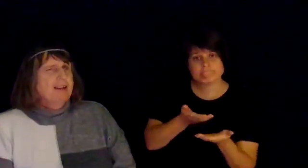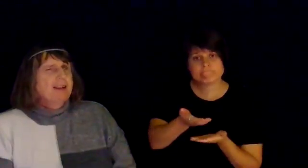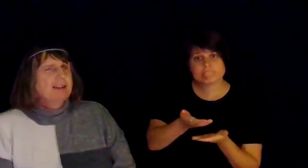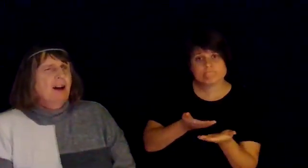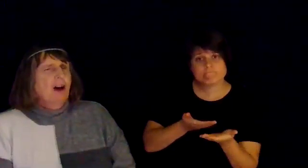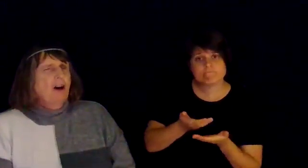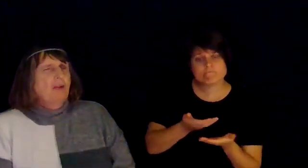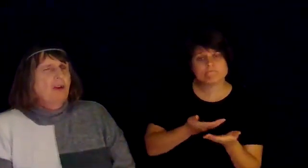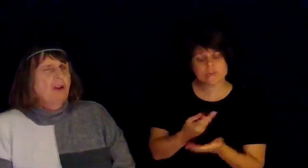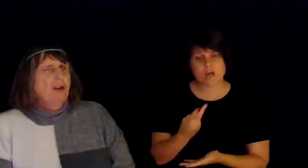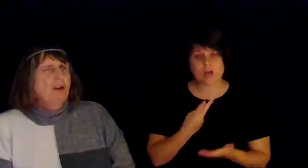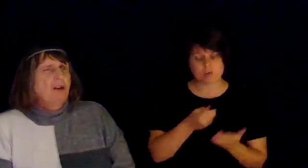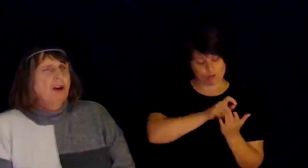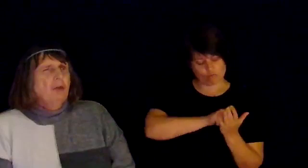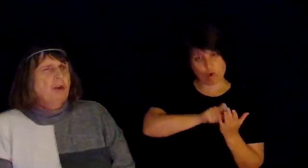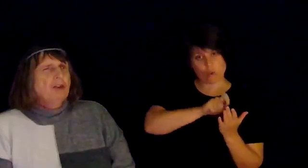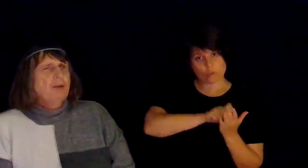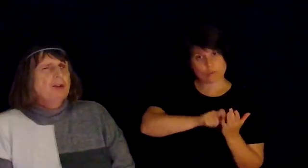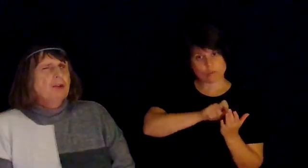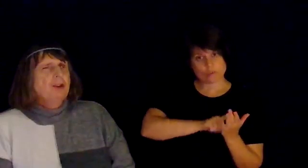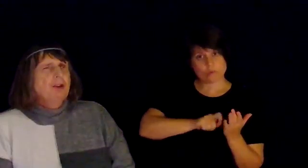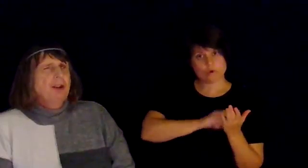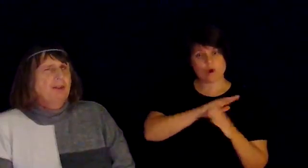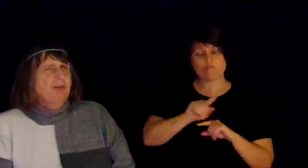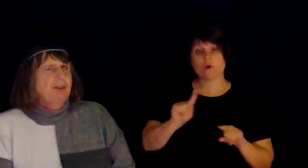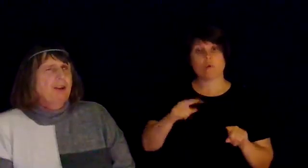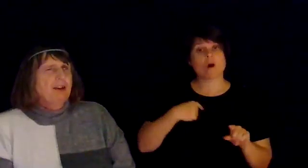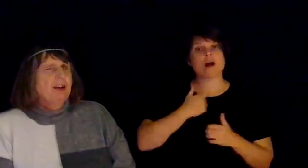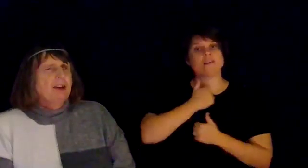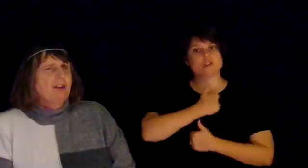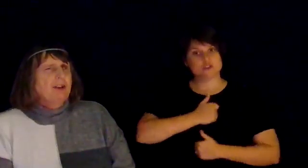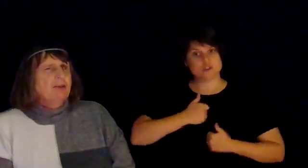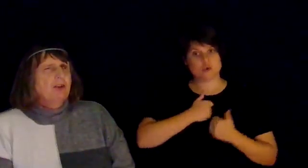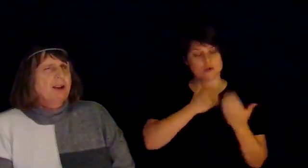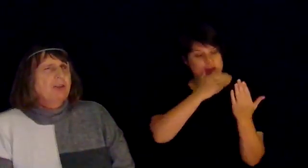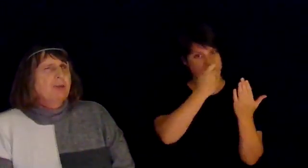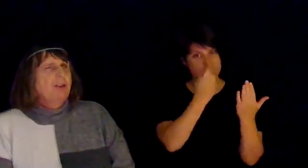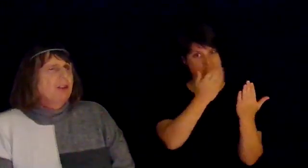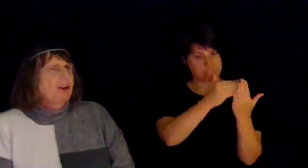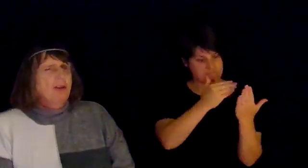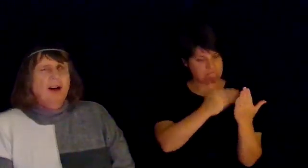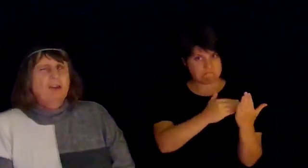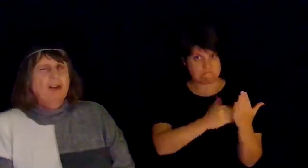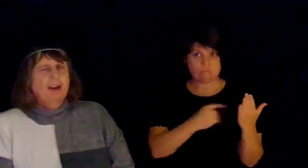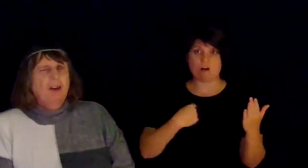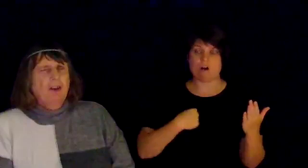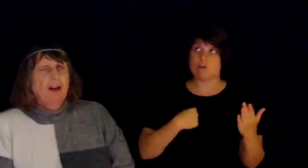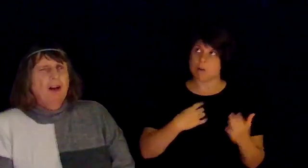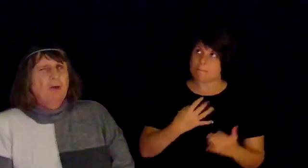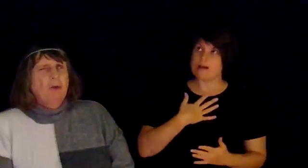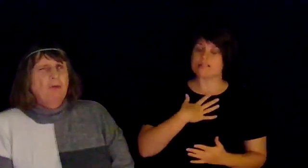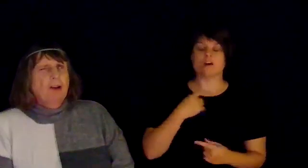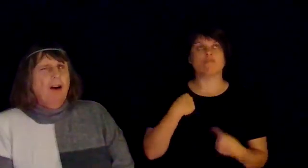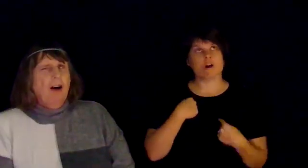a series of what do you enjoy doing. So I wrote down for myself, I wrote